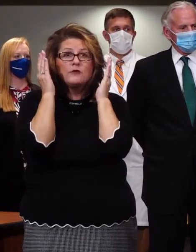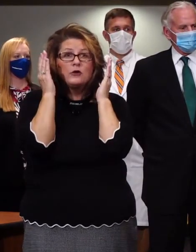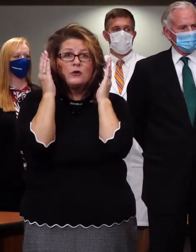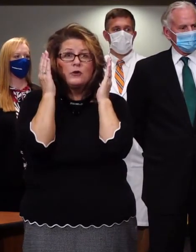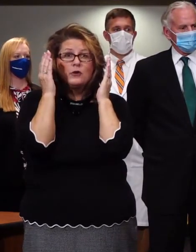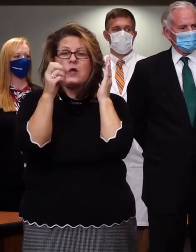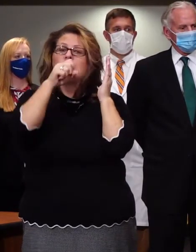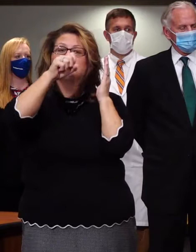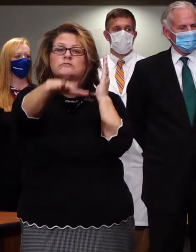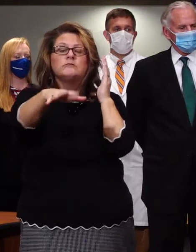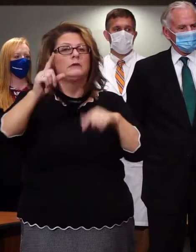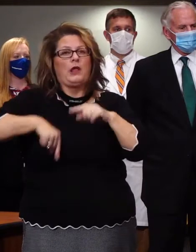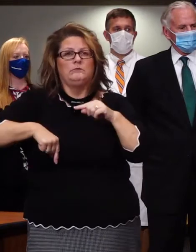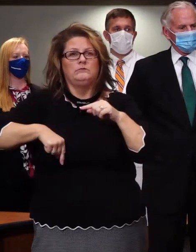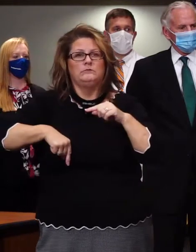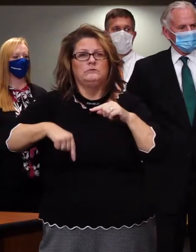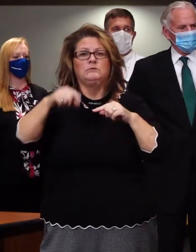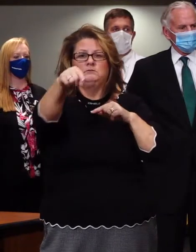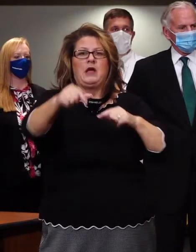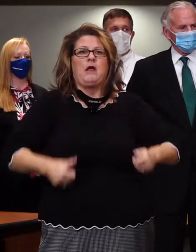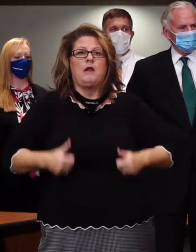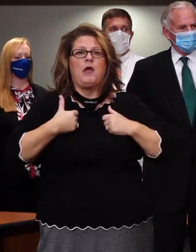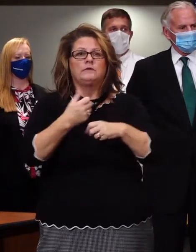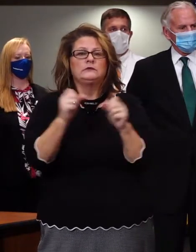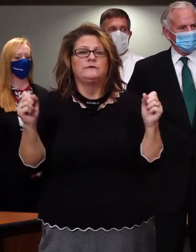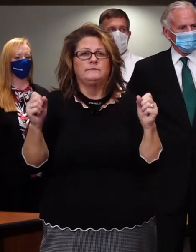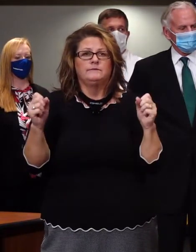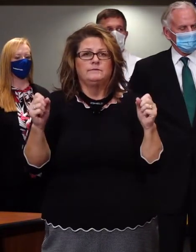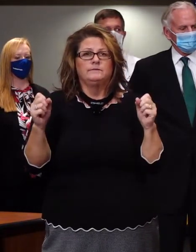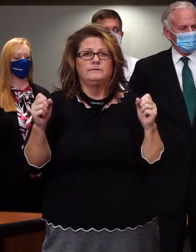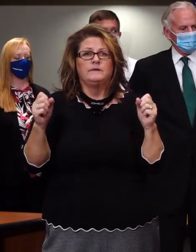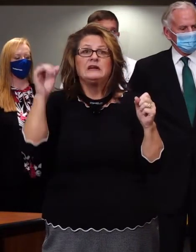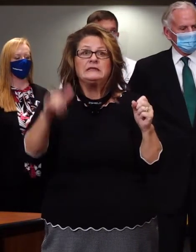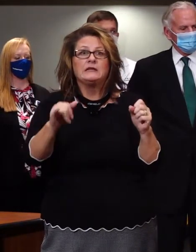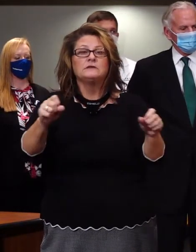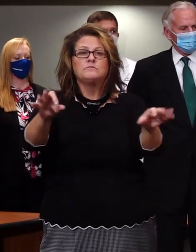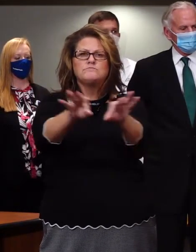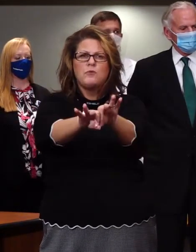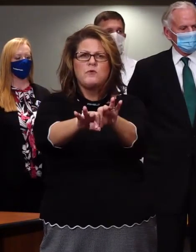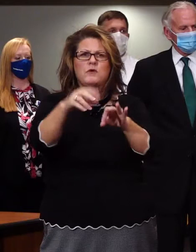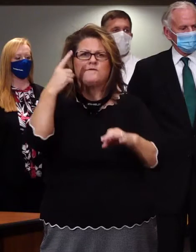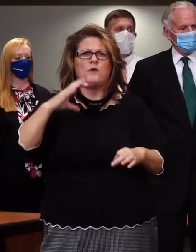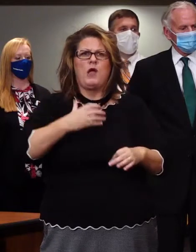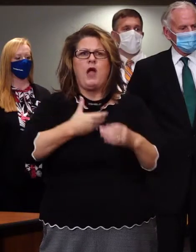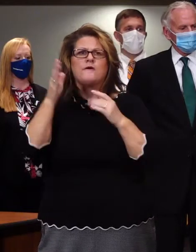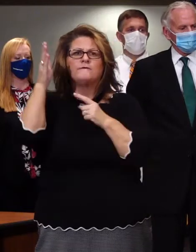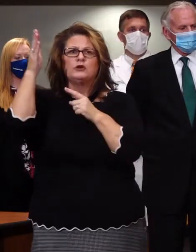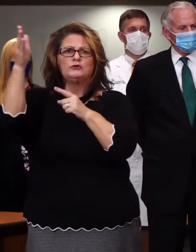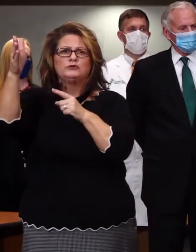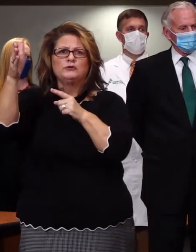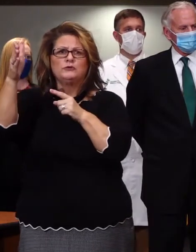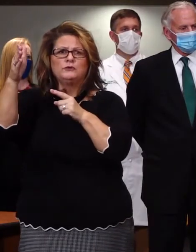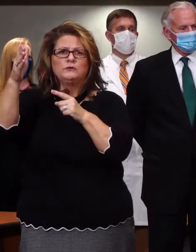the level of control that we have over our trajectory in the near future. And the other measures along with mask